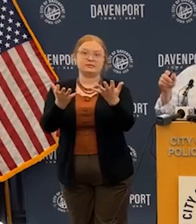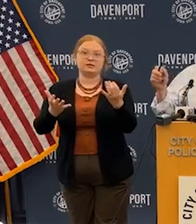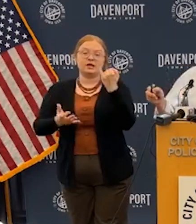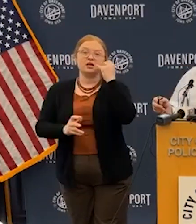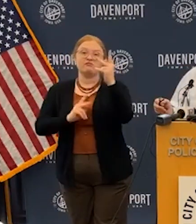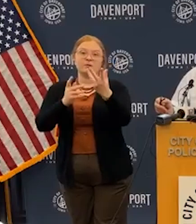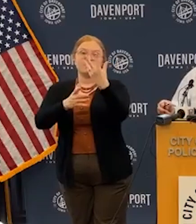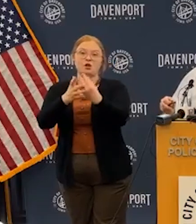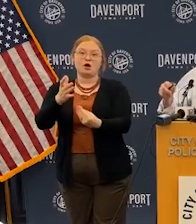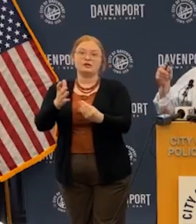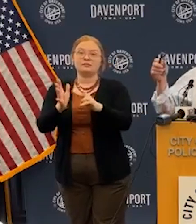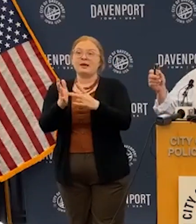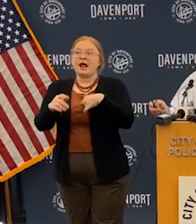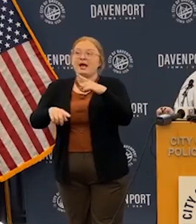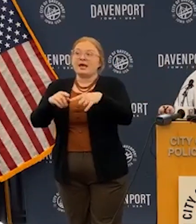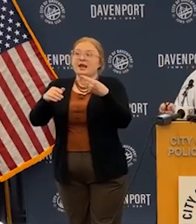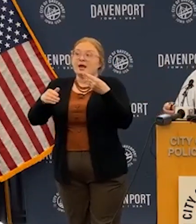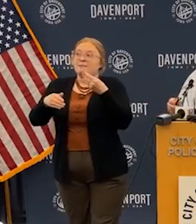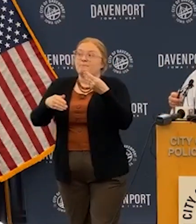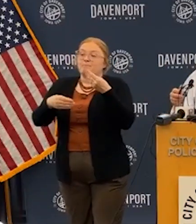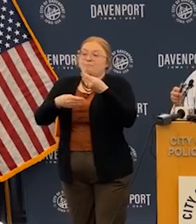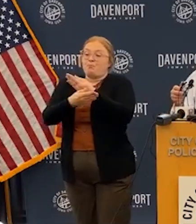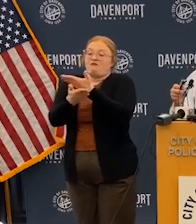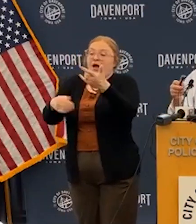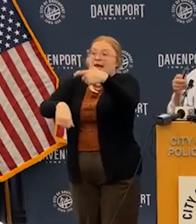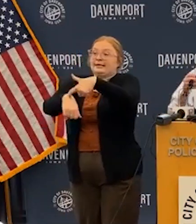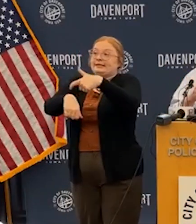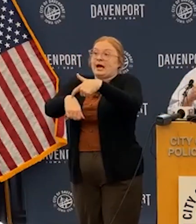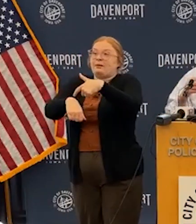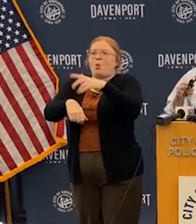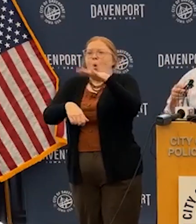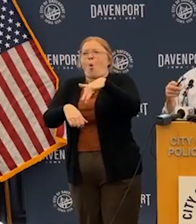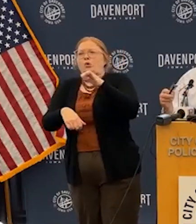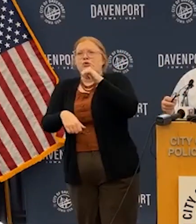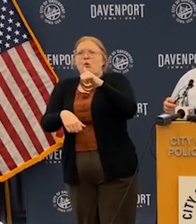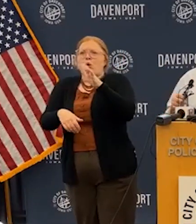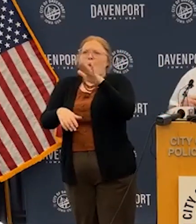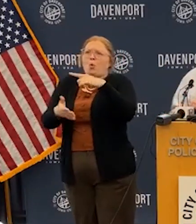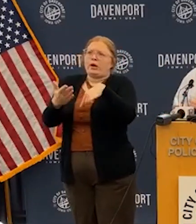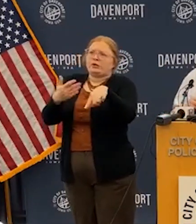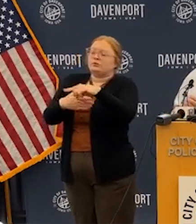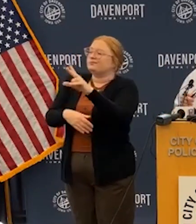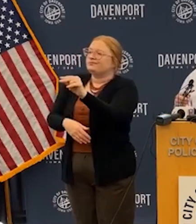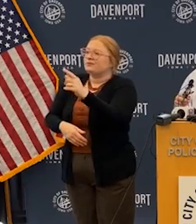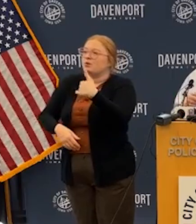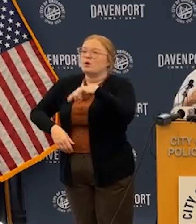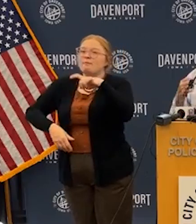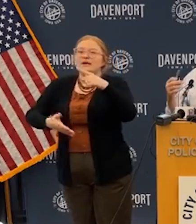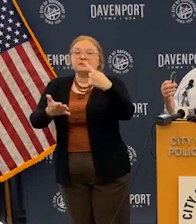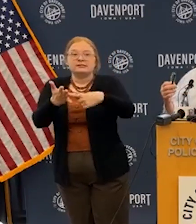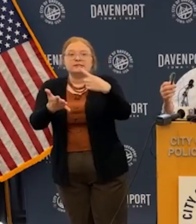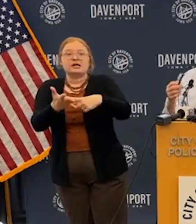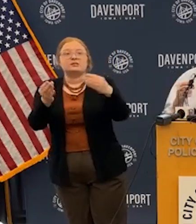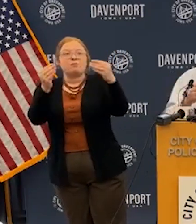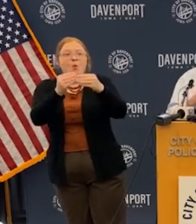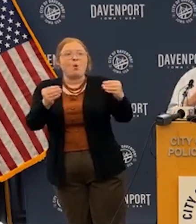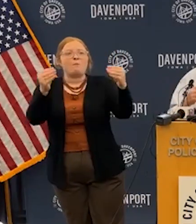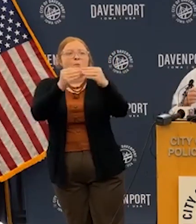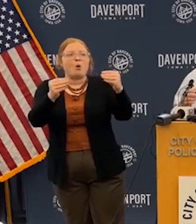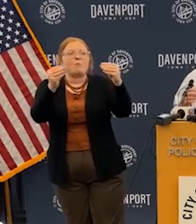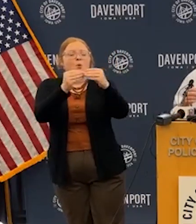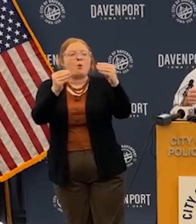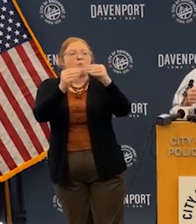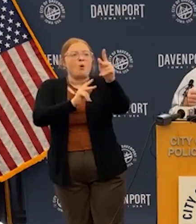week, because we have to discuss much more with many more folks and experts on how to do that